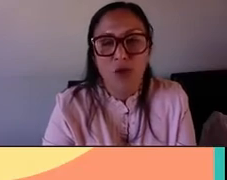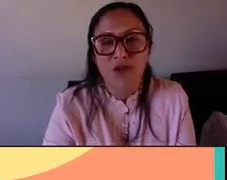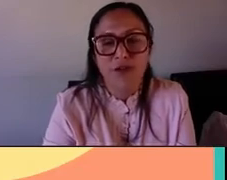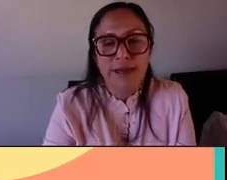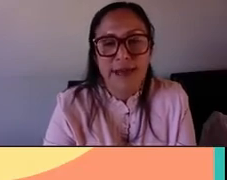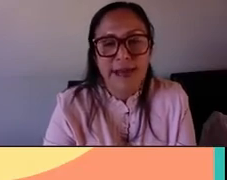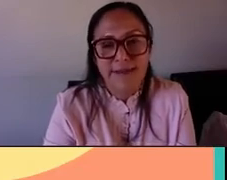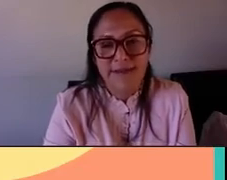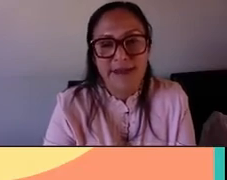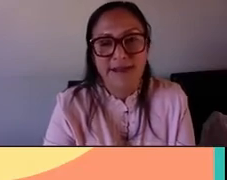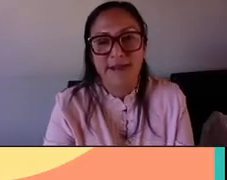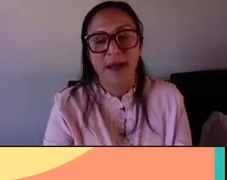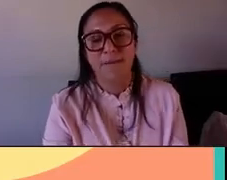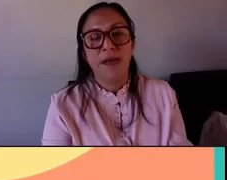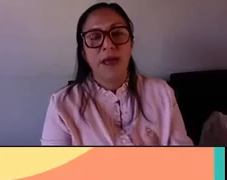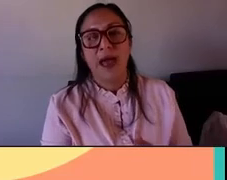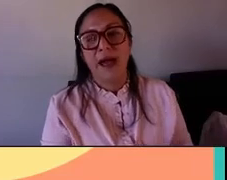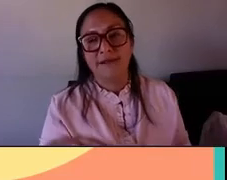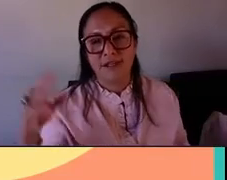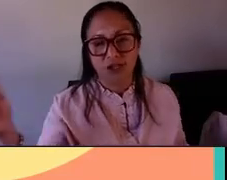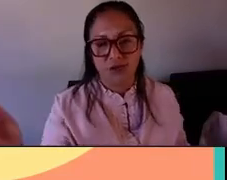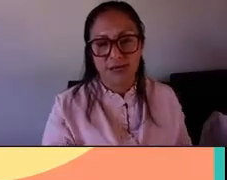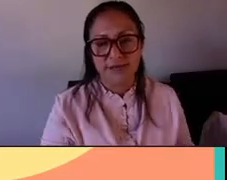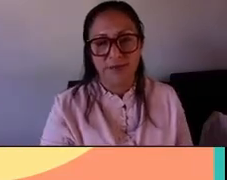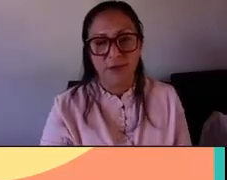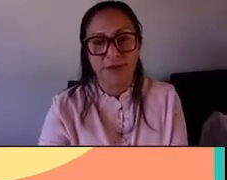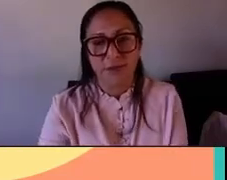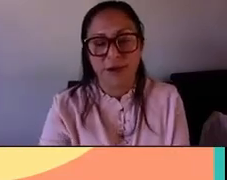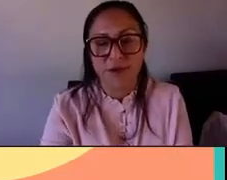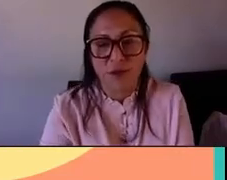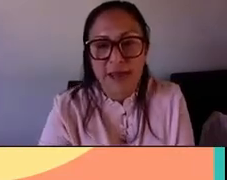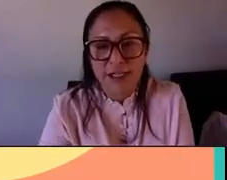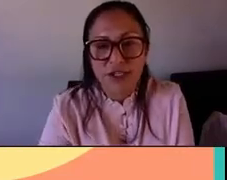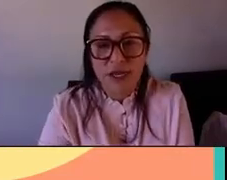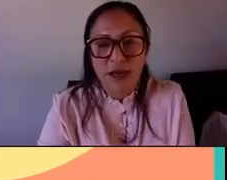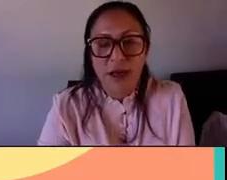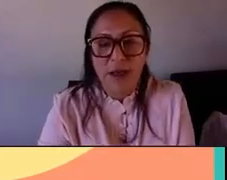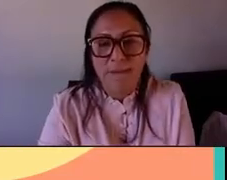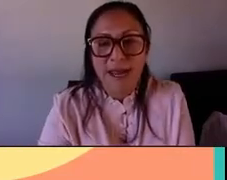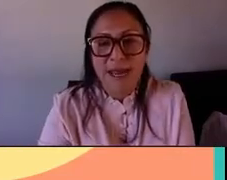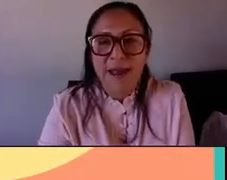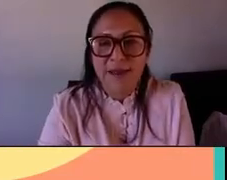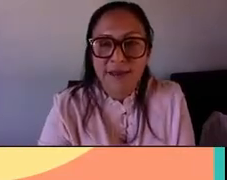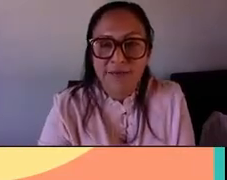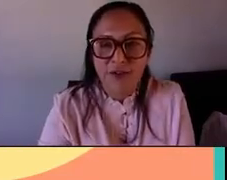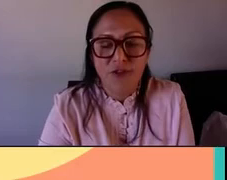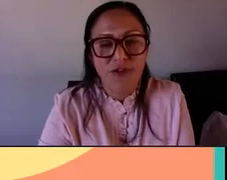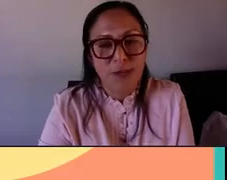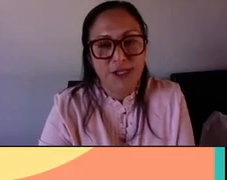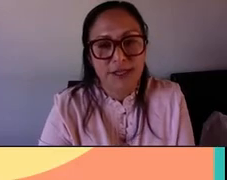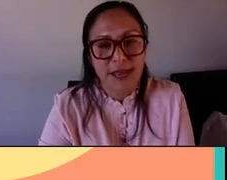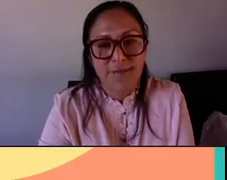more interested in the ABCs. As the children get into the preschool age, and if there's